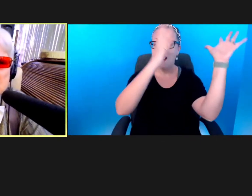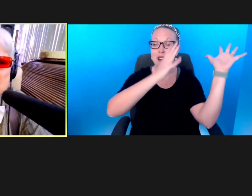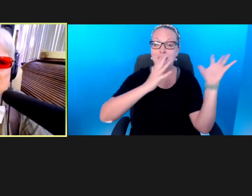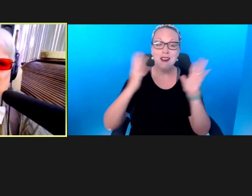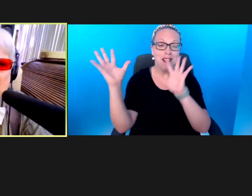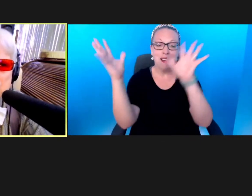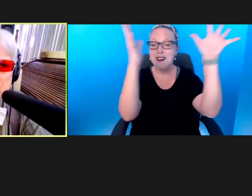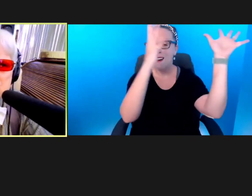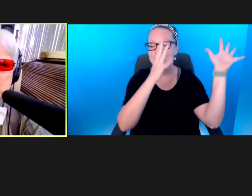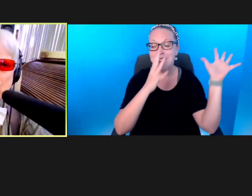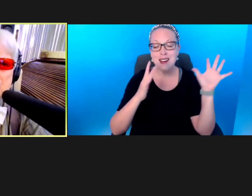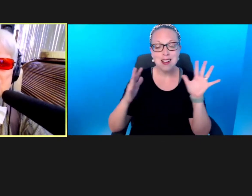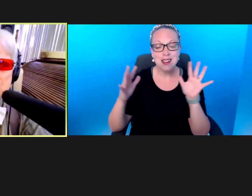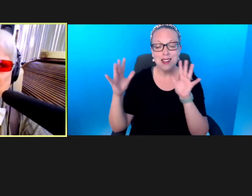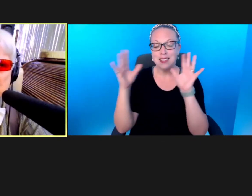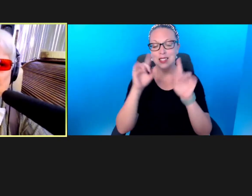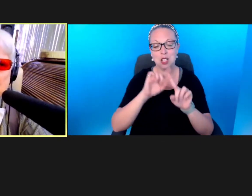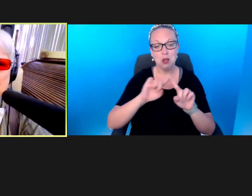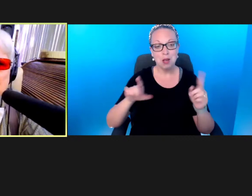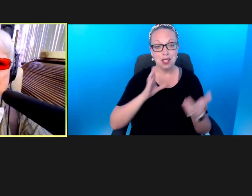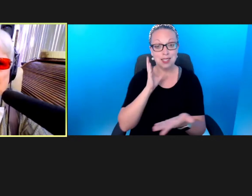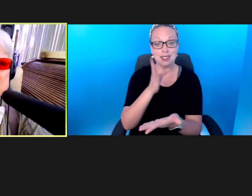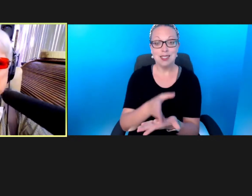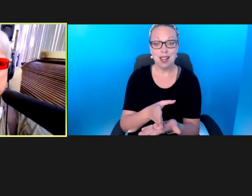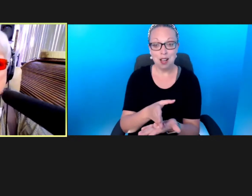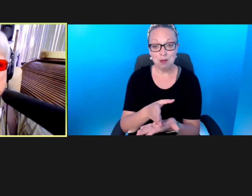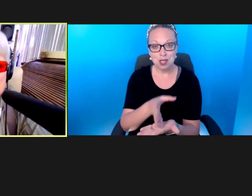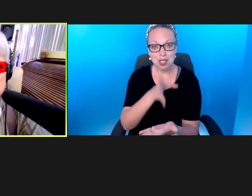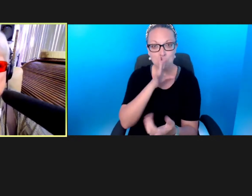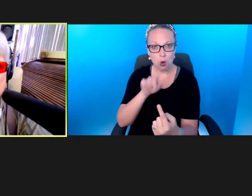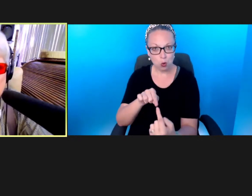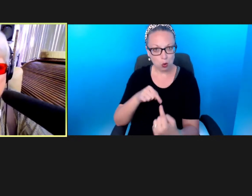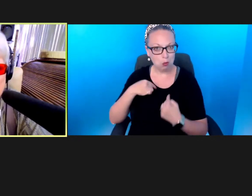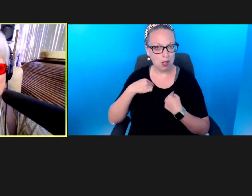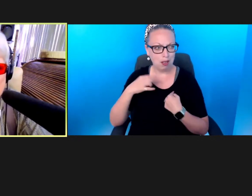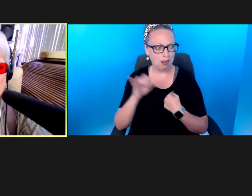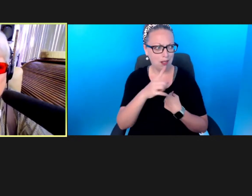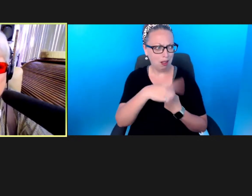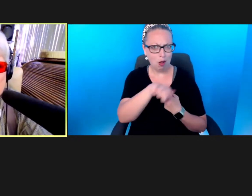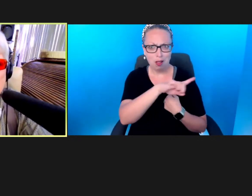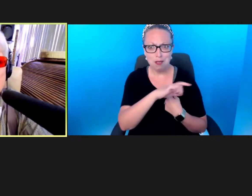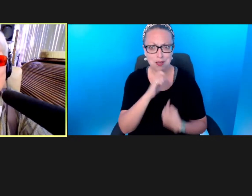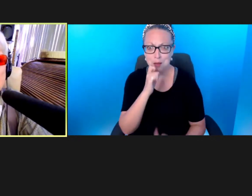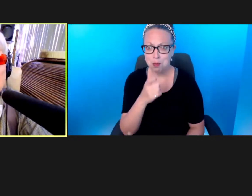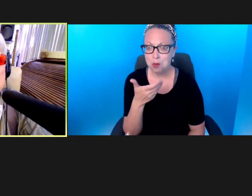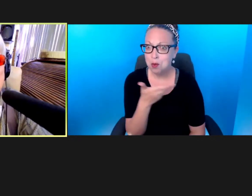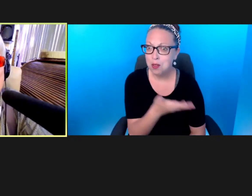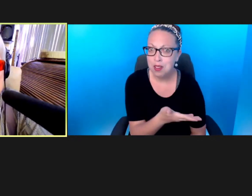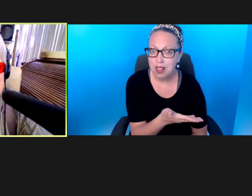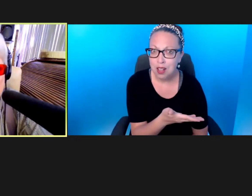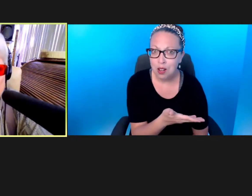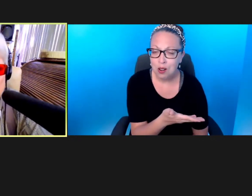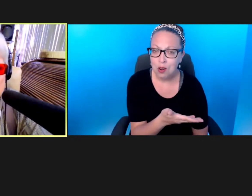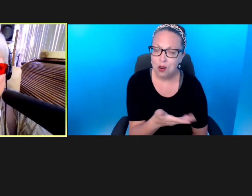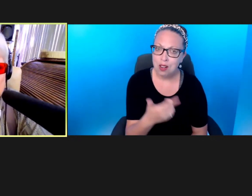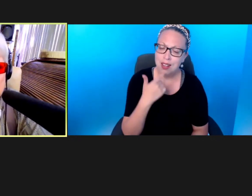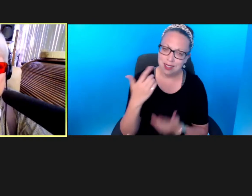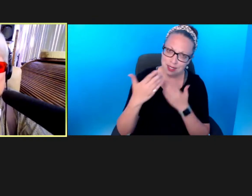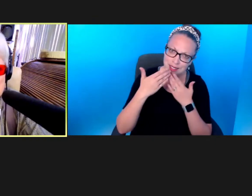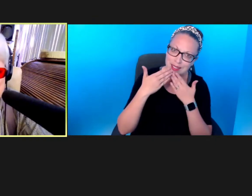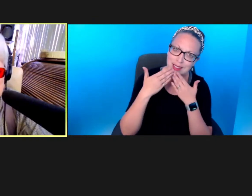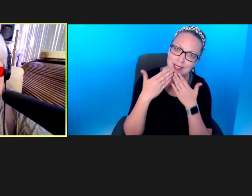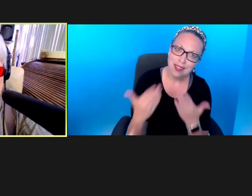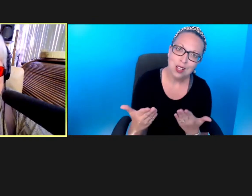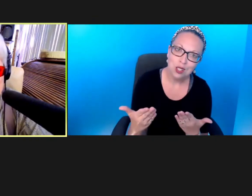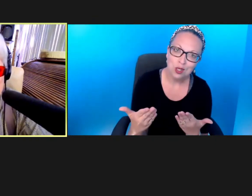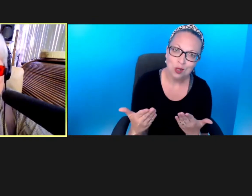still he stopped and spoke to me, as if they just weren't there. I thanked him then